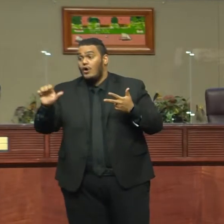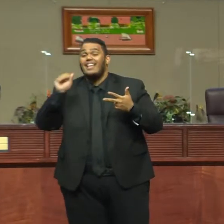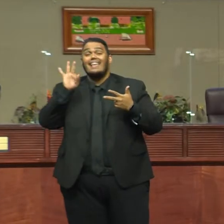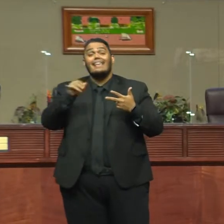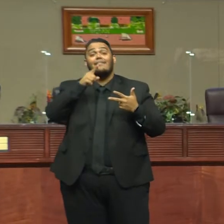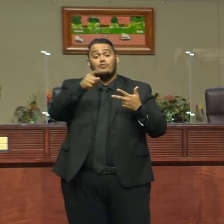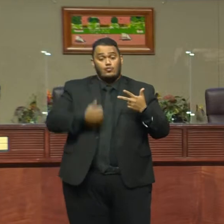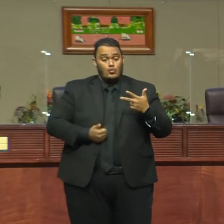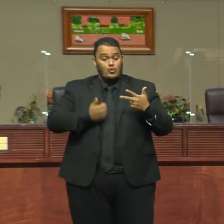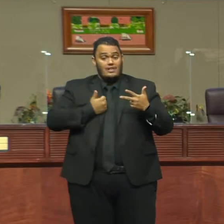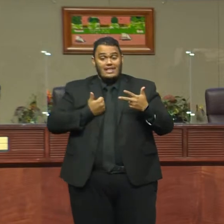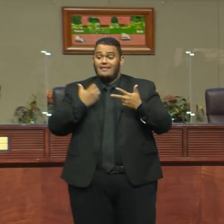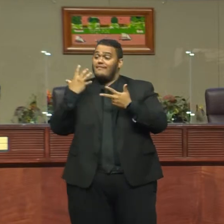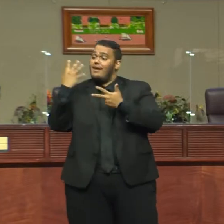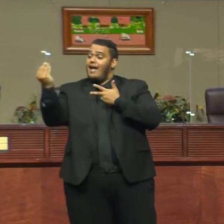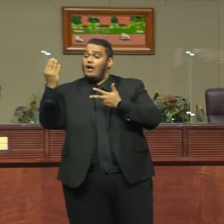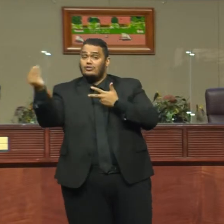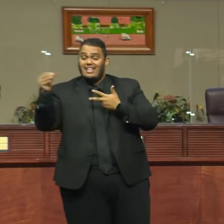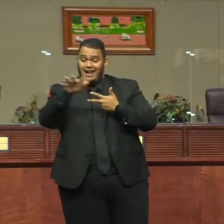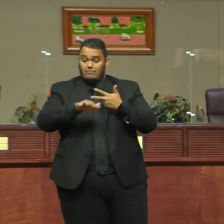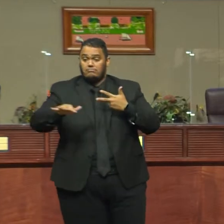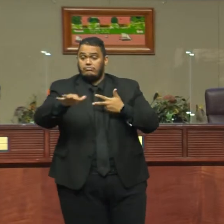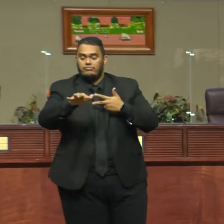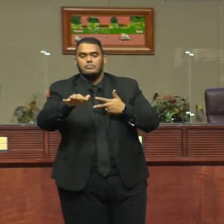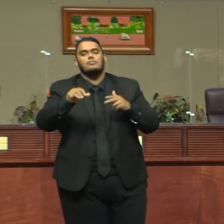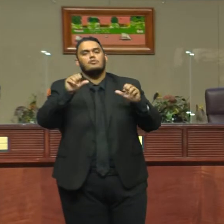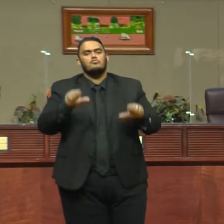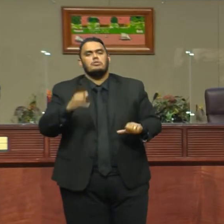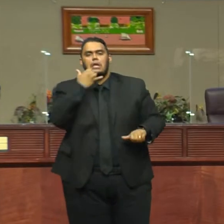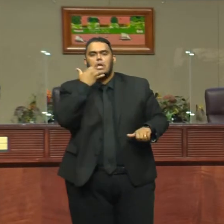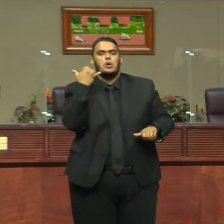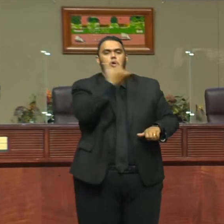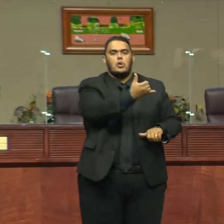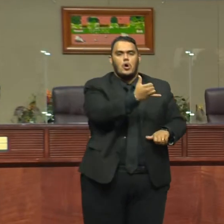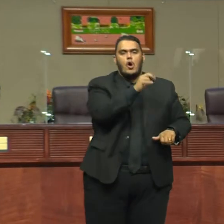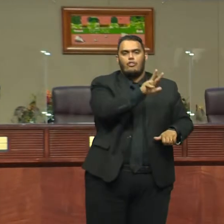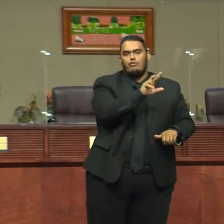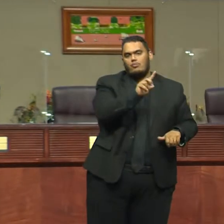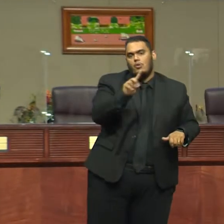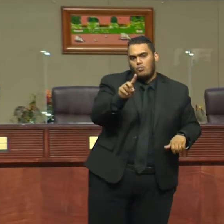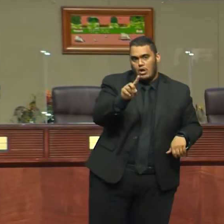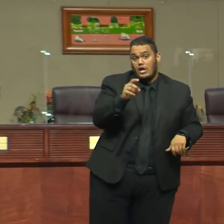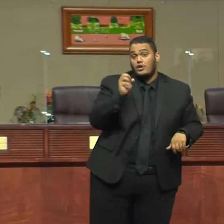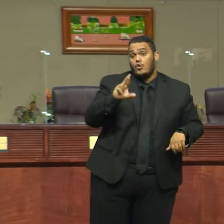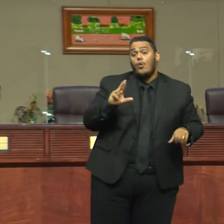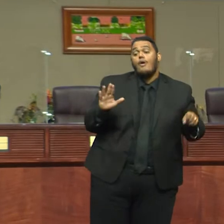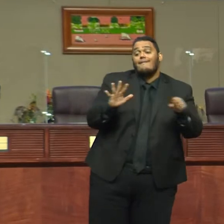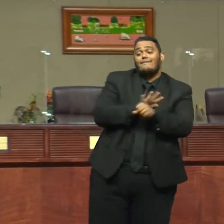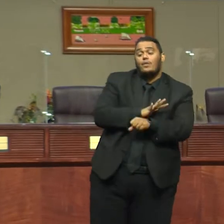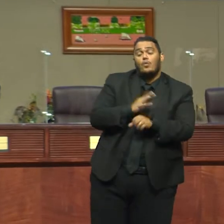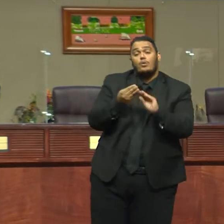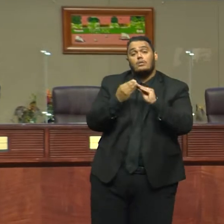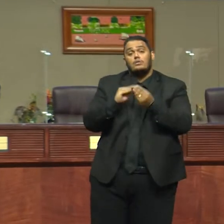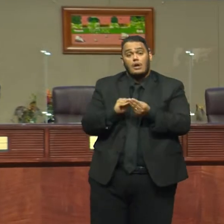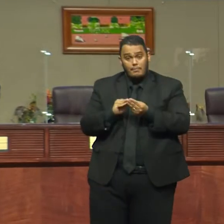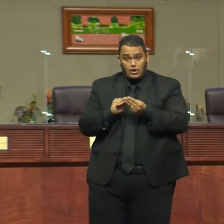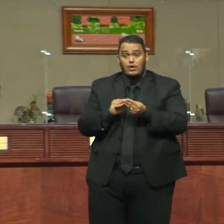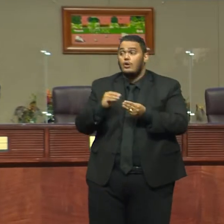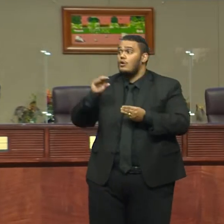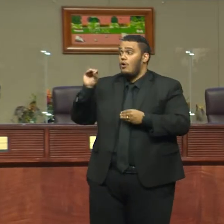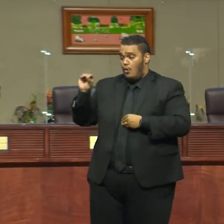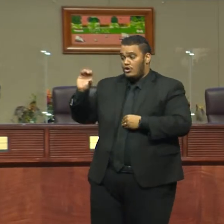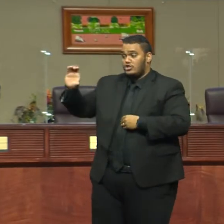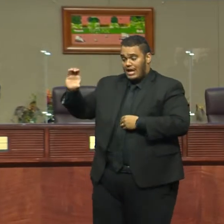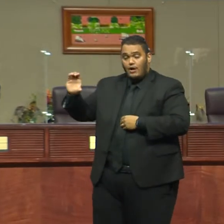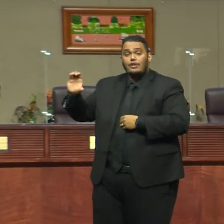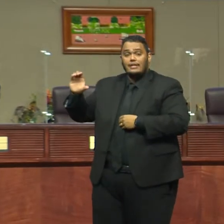be accessed by calling the full number here in Orange County. Orange County is coordinating this, and the